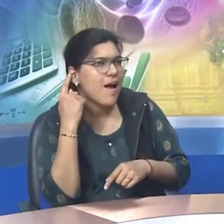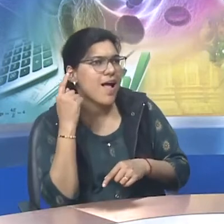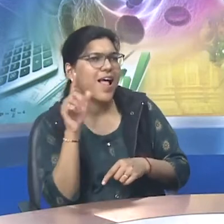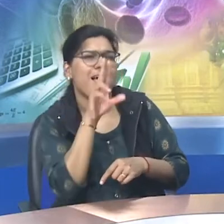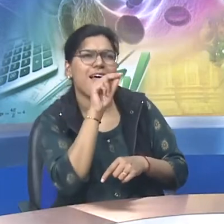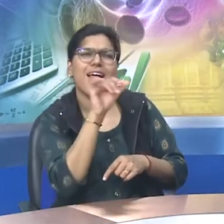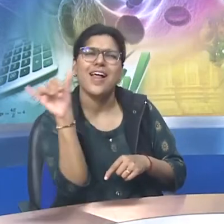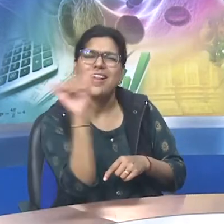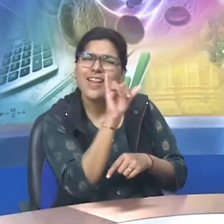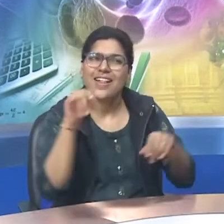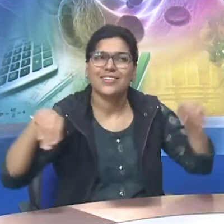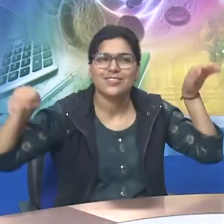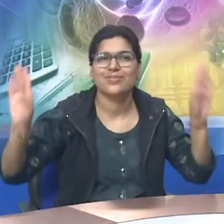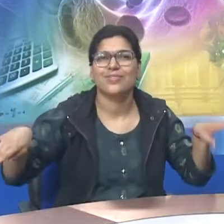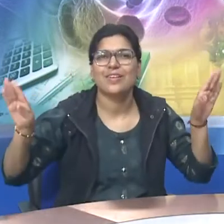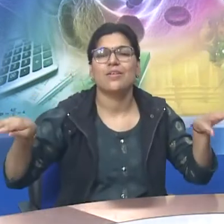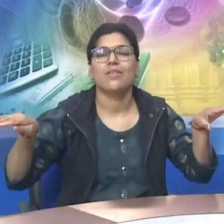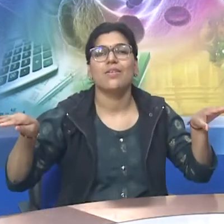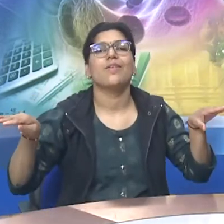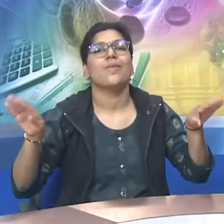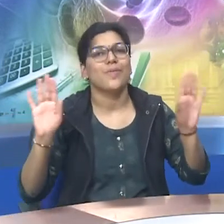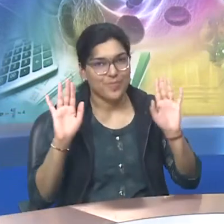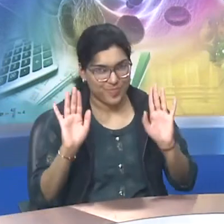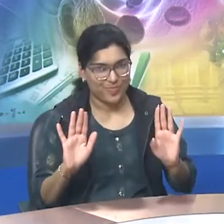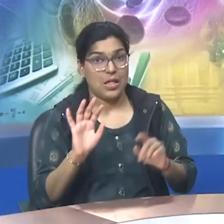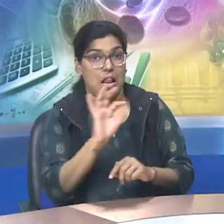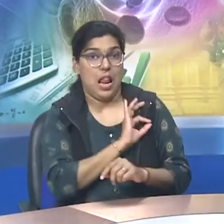the bird. Sing means the sound of her voice.